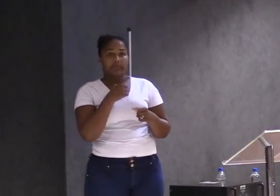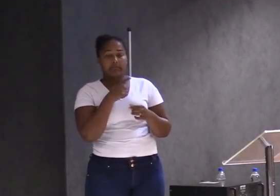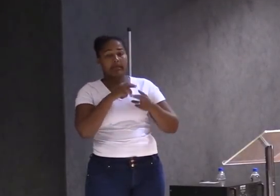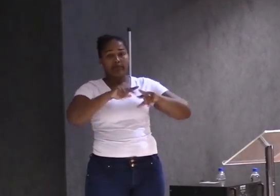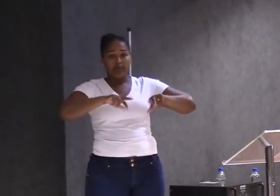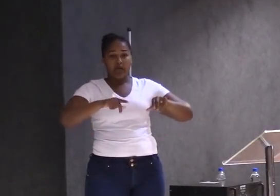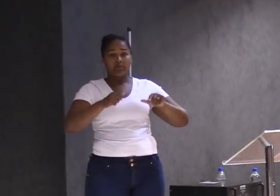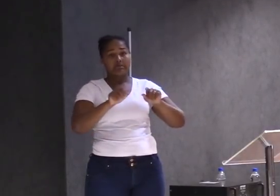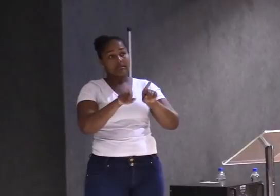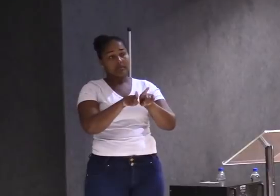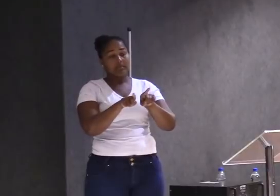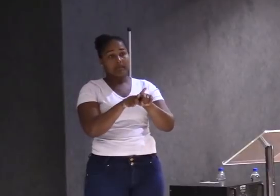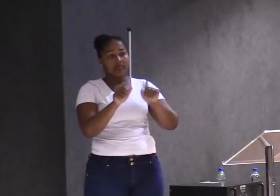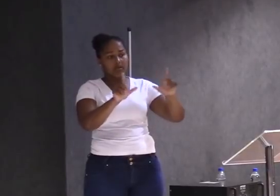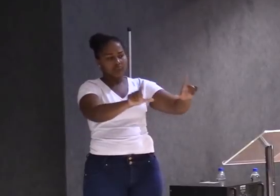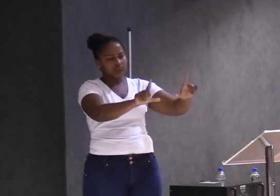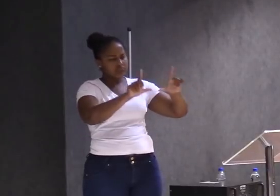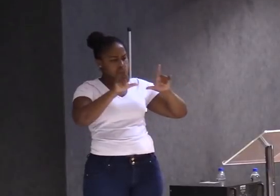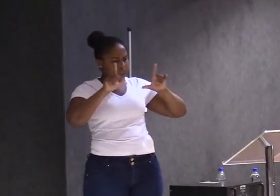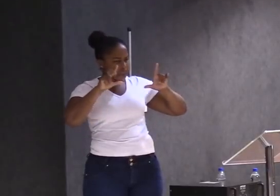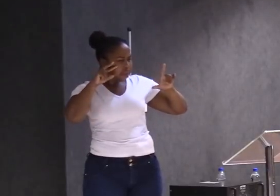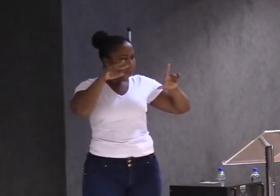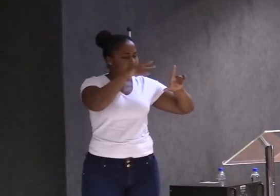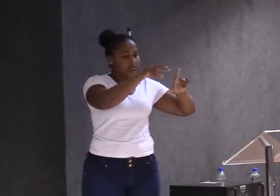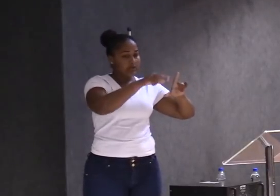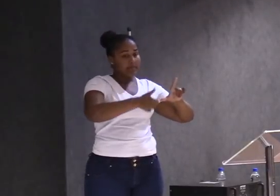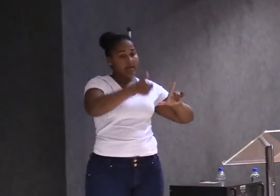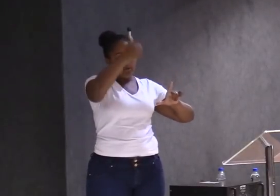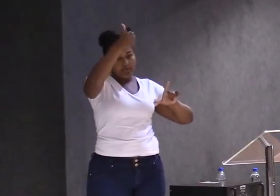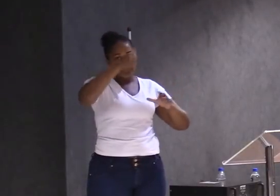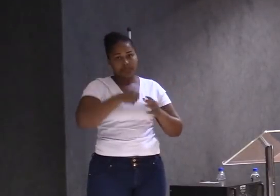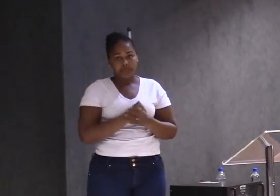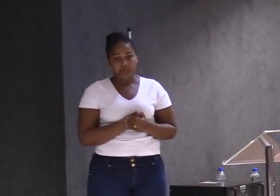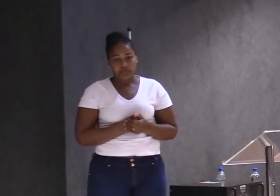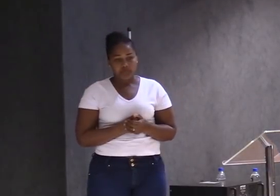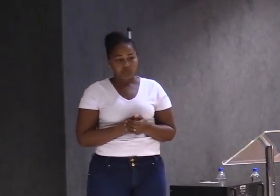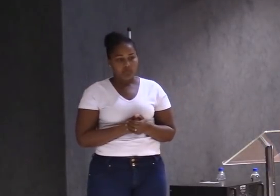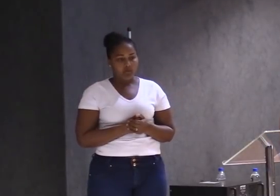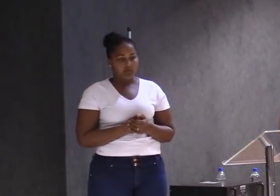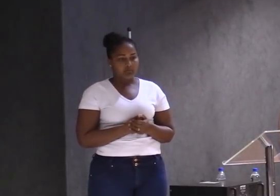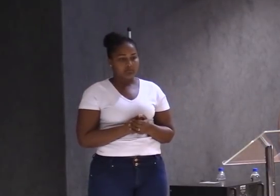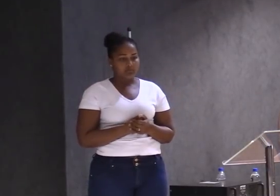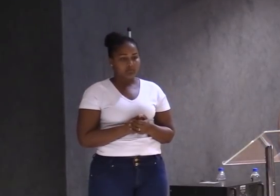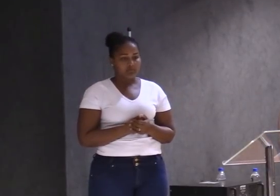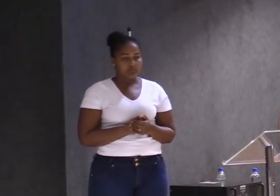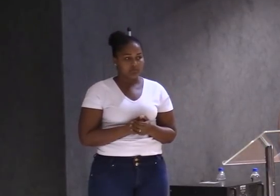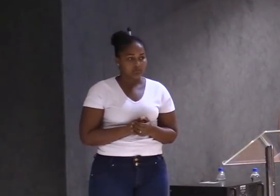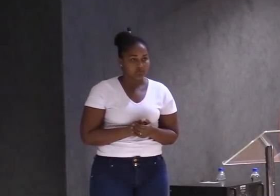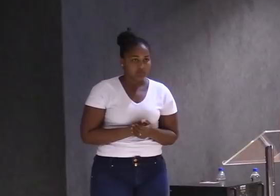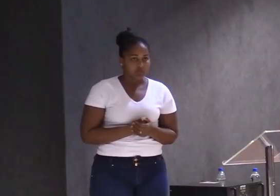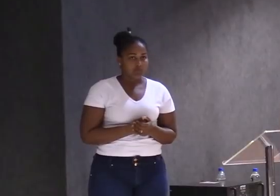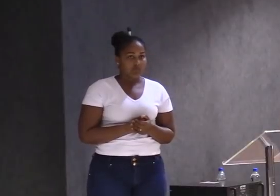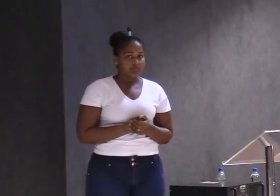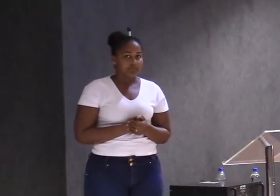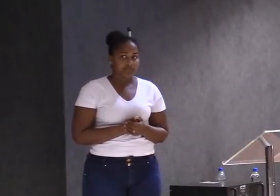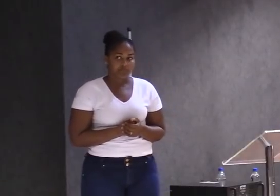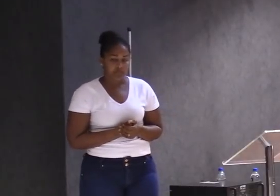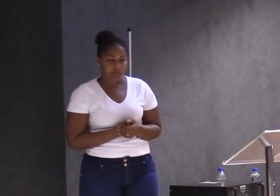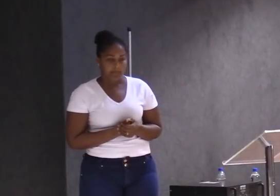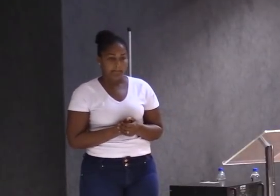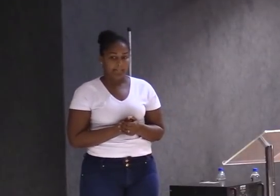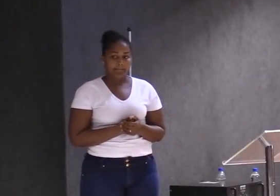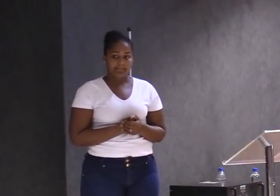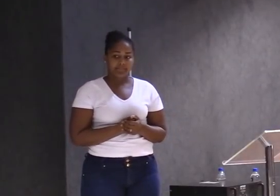Zoom. So as you can see, these are very simple tools, and most of us use at least some of